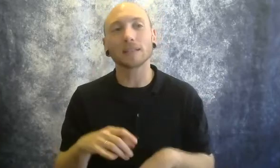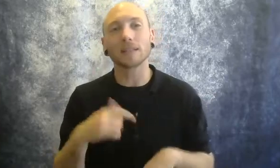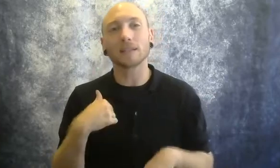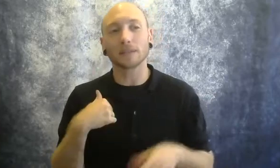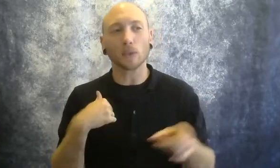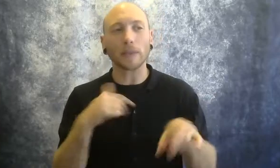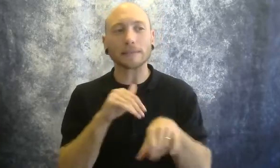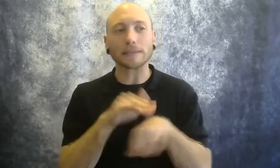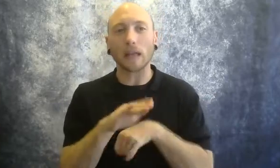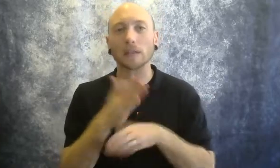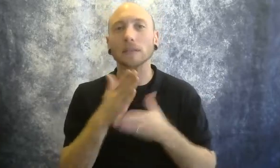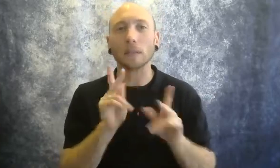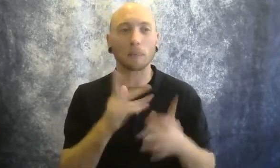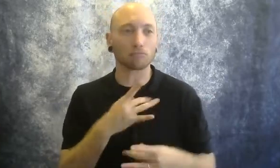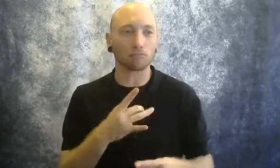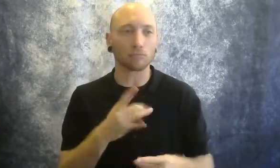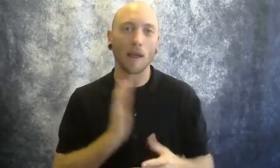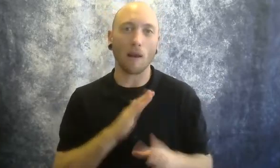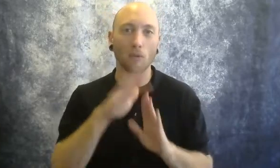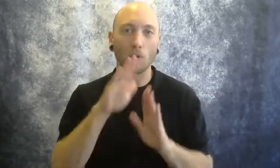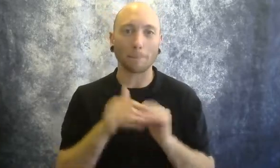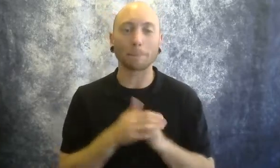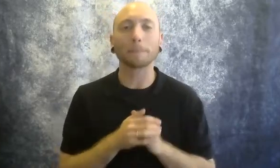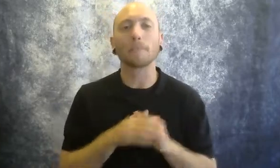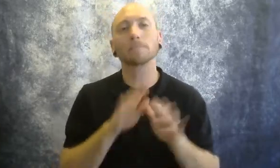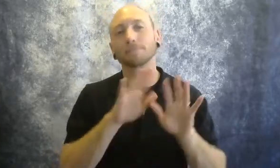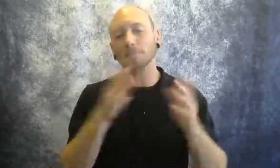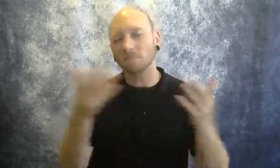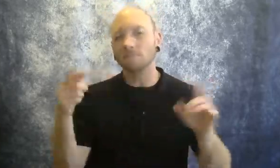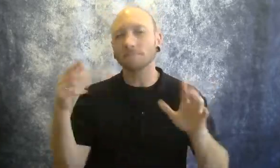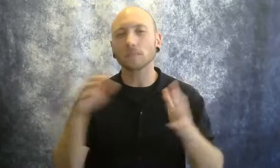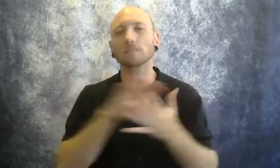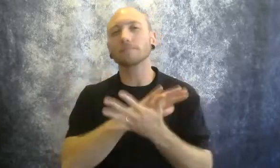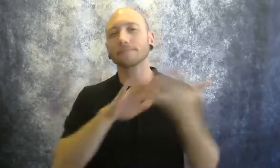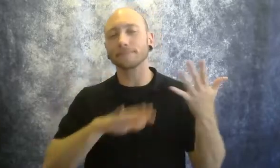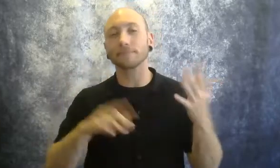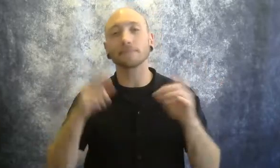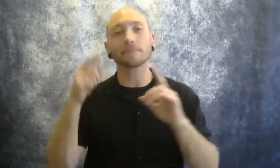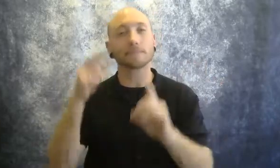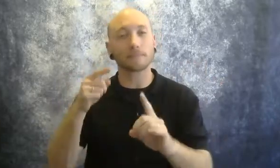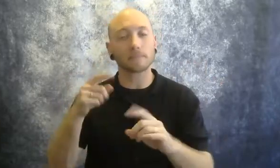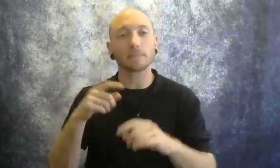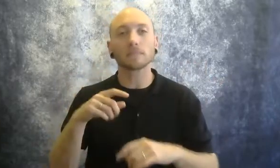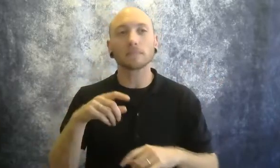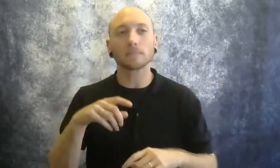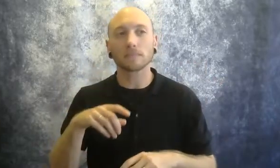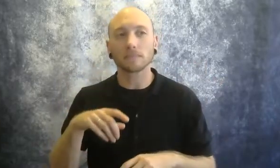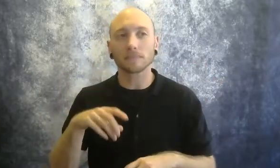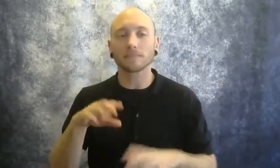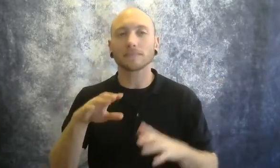you. Enclosed is a note I have mailed out to some who were interested in our summer programs, And so